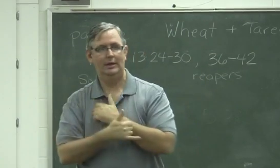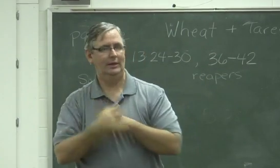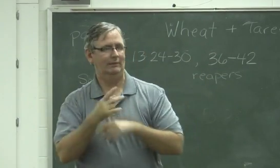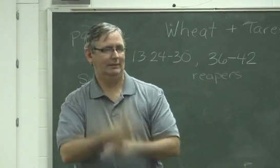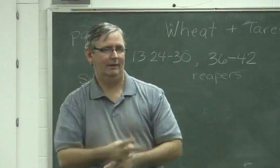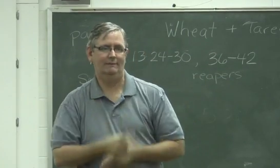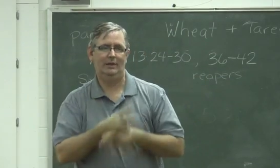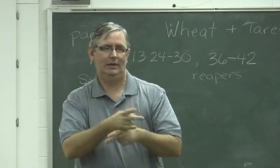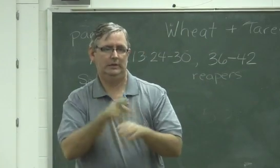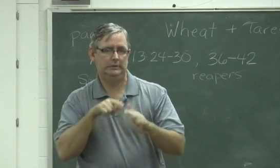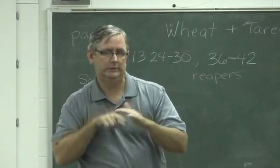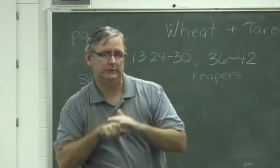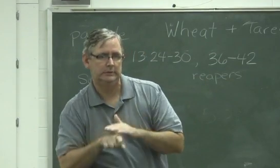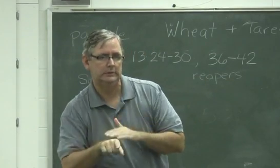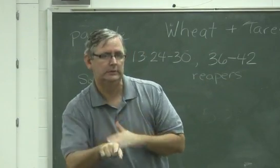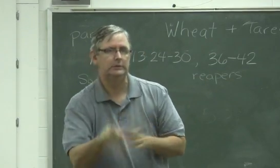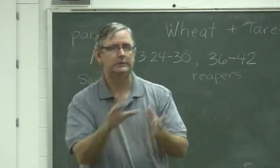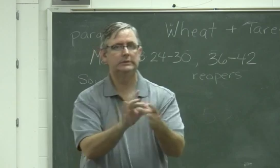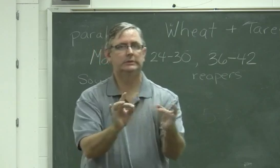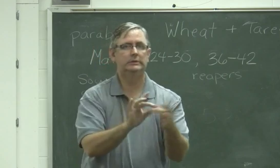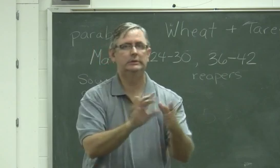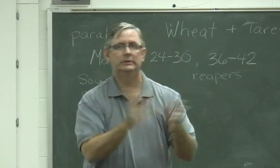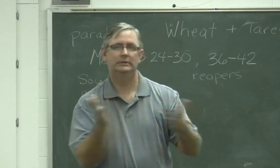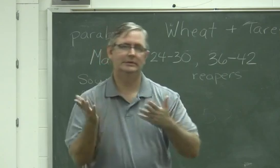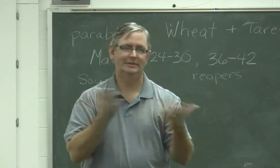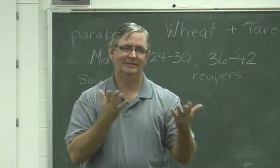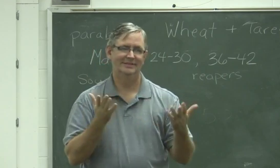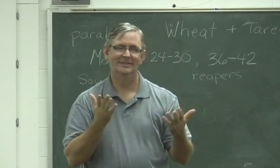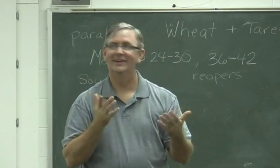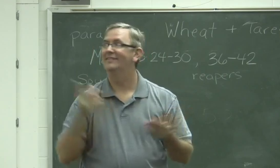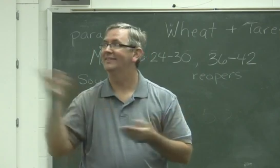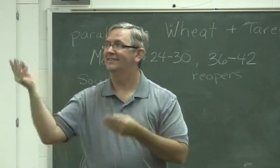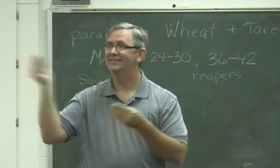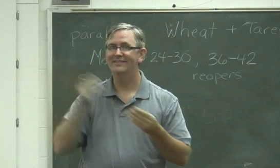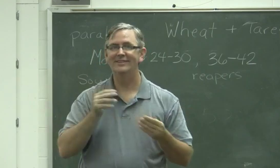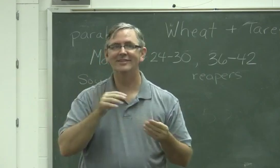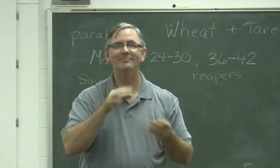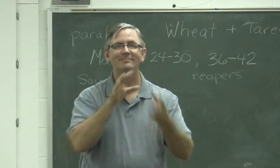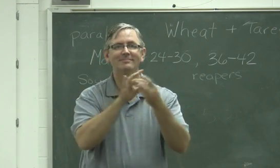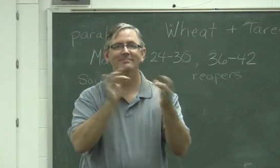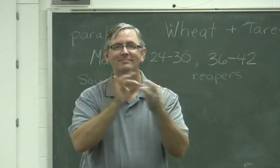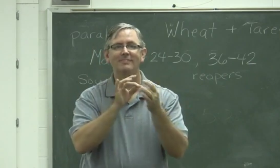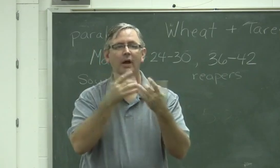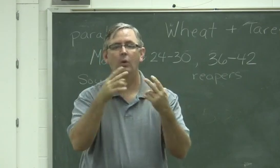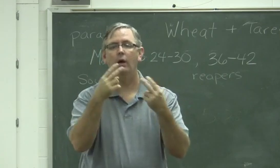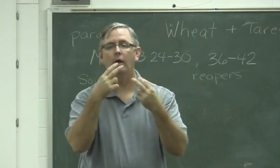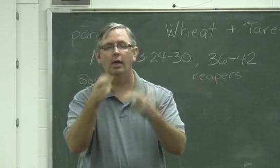in that country, in China, it's very hard. It's very hard. You have to be very quiet about what you